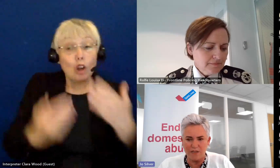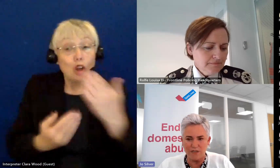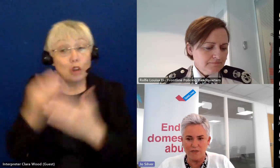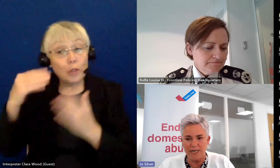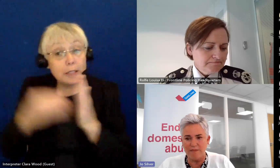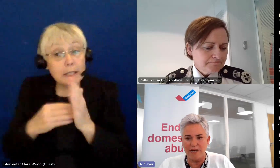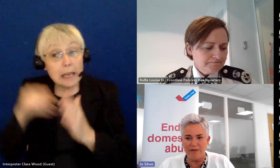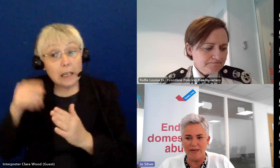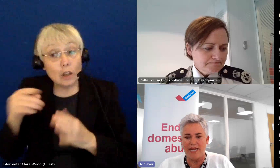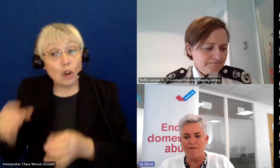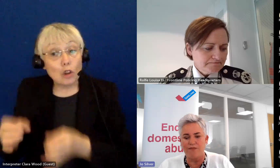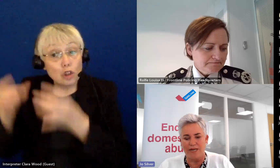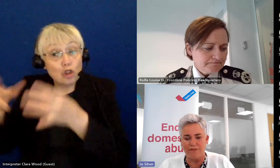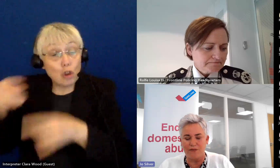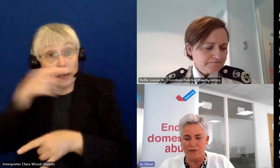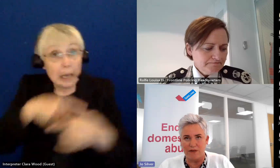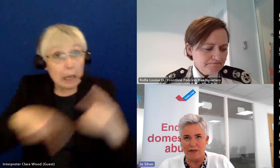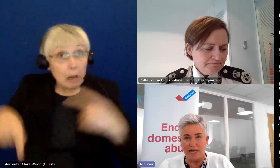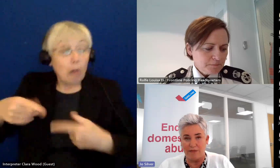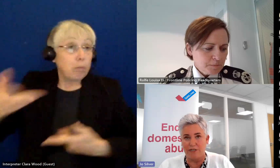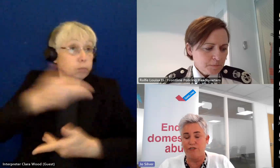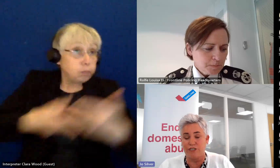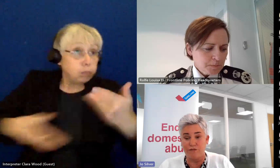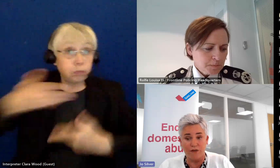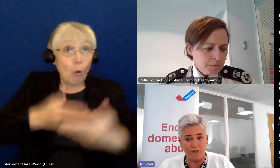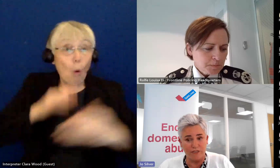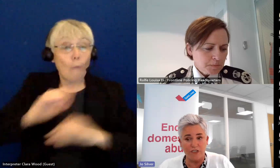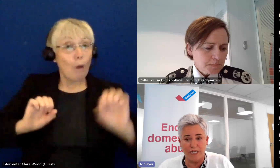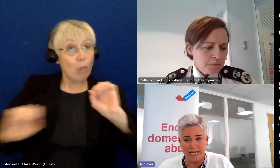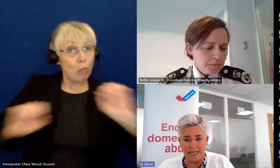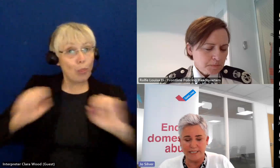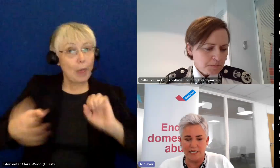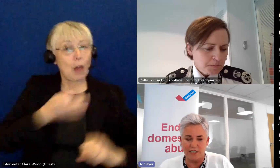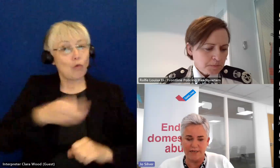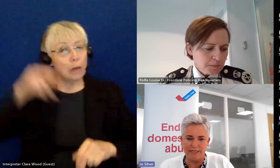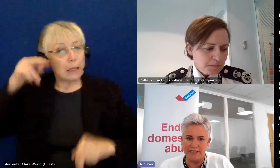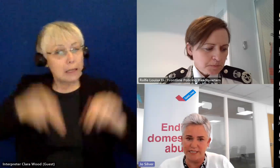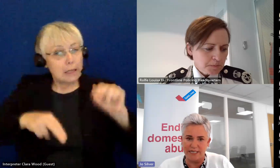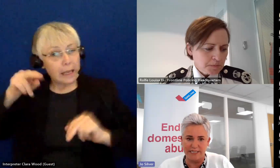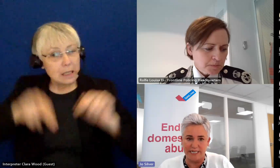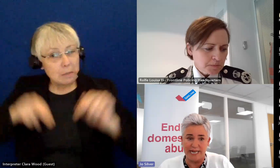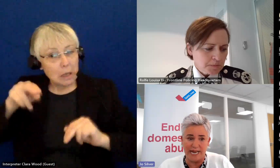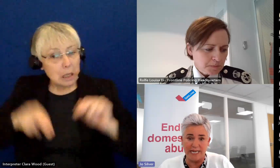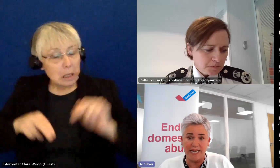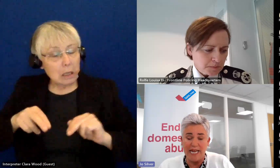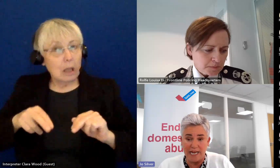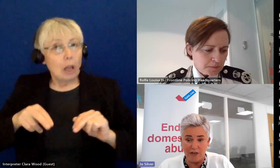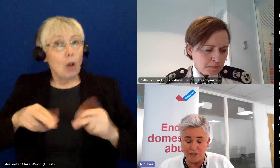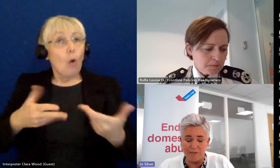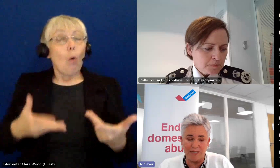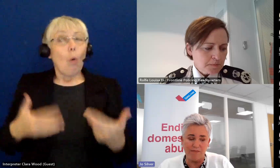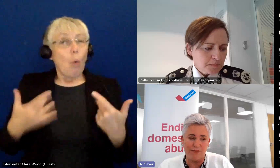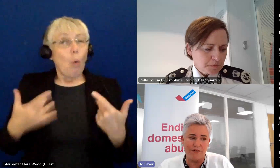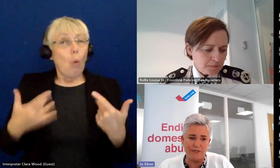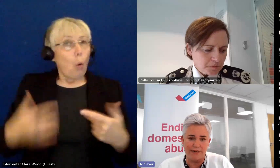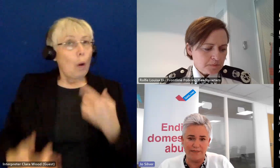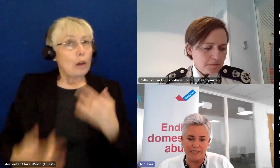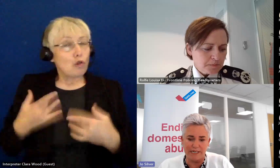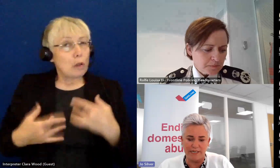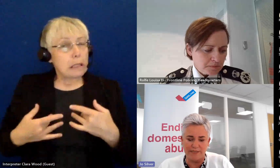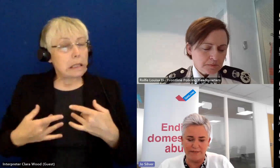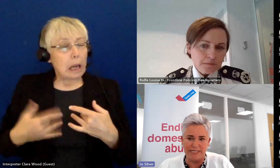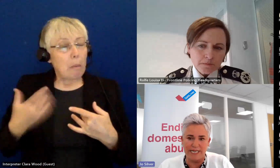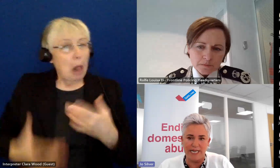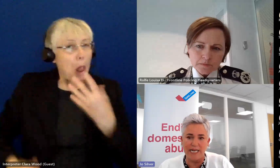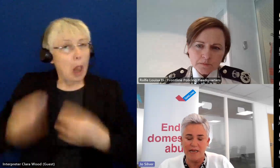So we are talking about evolution rather than chucking the Dash out and starting again. It could be improved